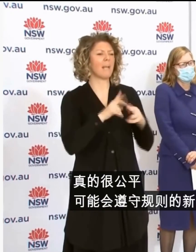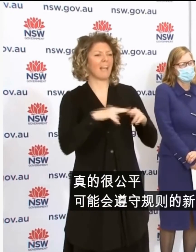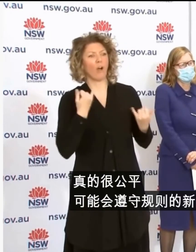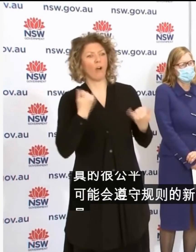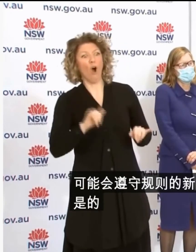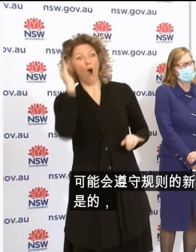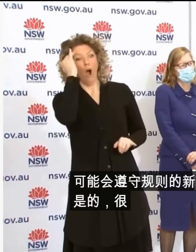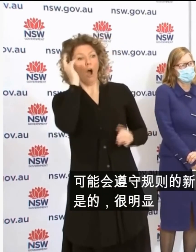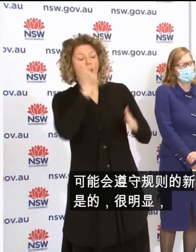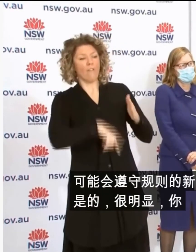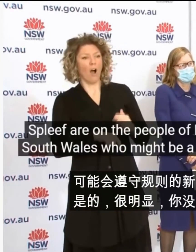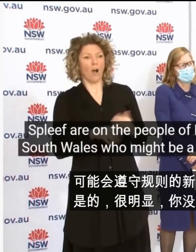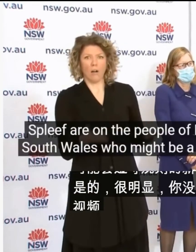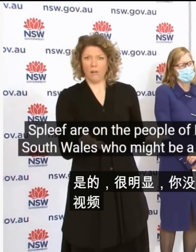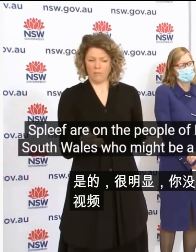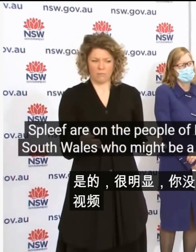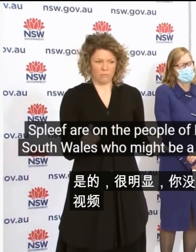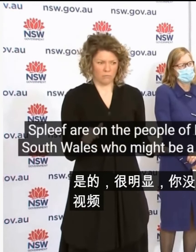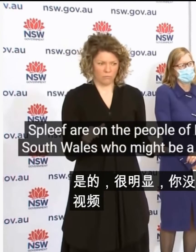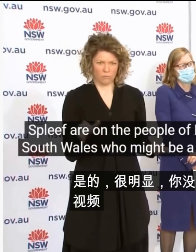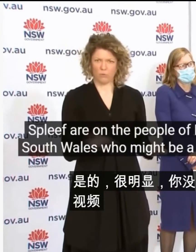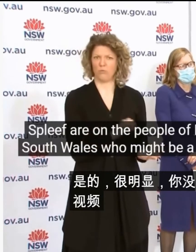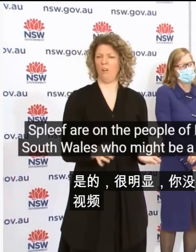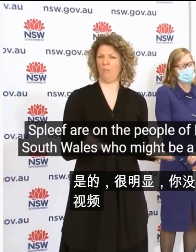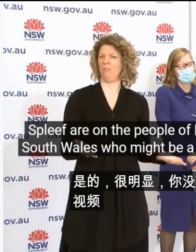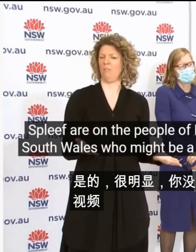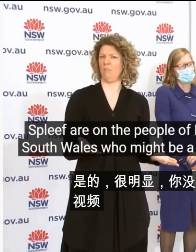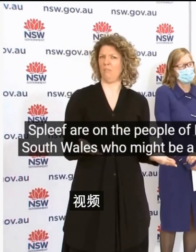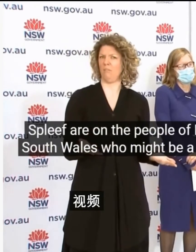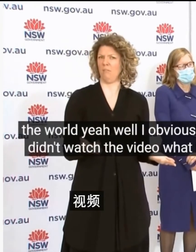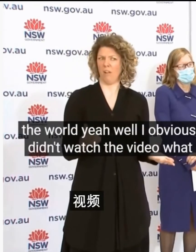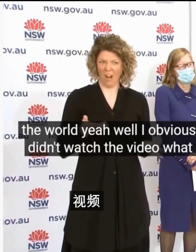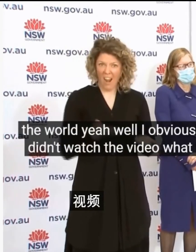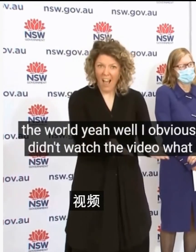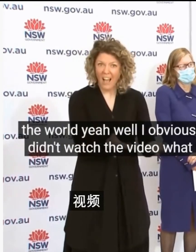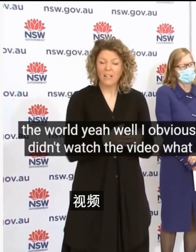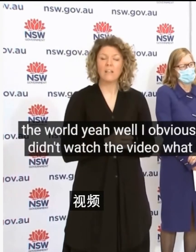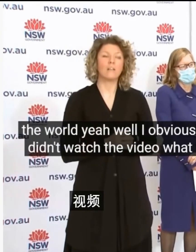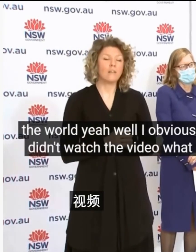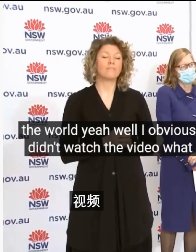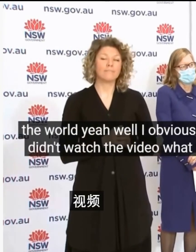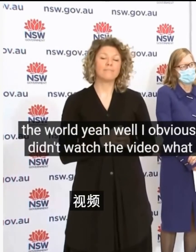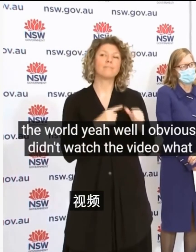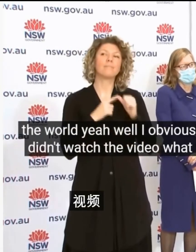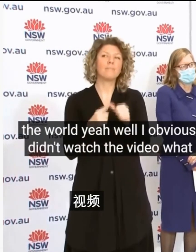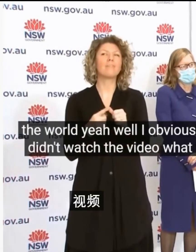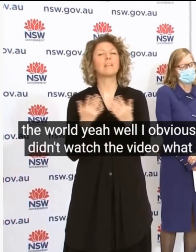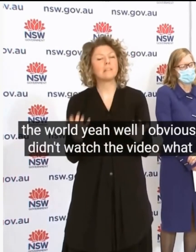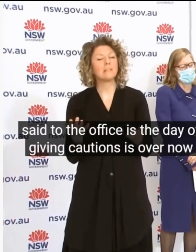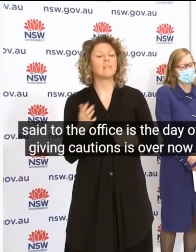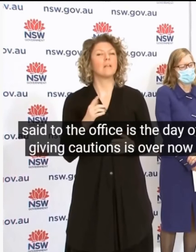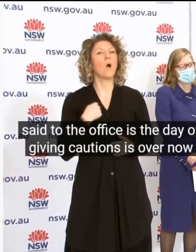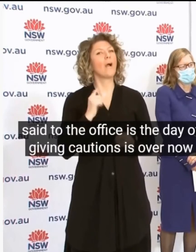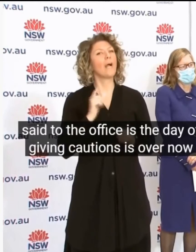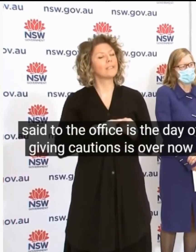might be obeying the rules? Yeah, well, obviously you didn't watch the video. What I said to the officers is the day of giving cautions is over. Now we're